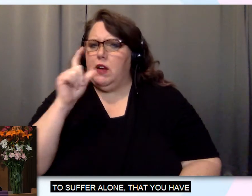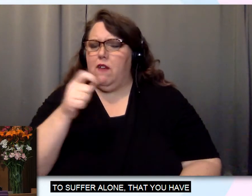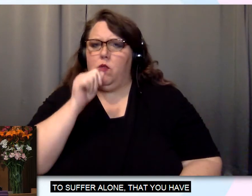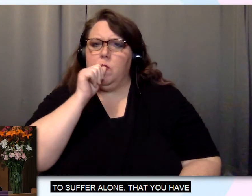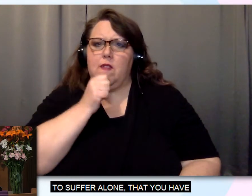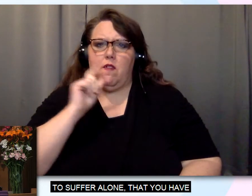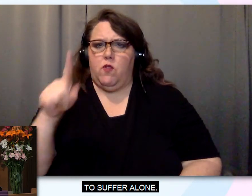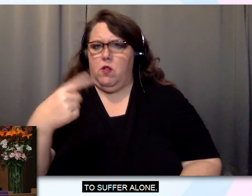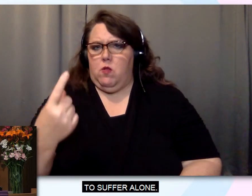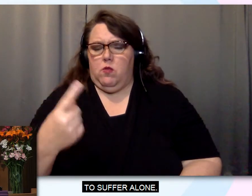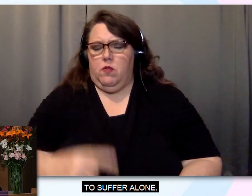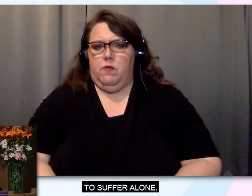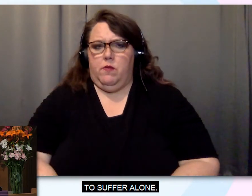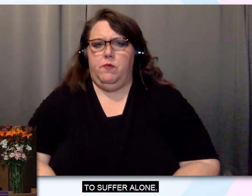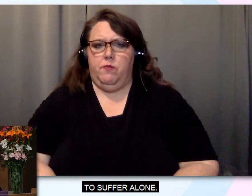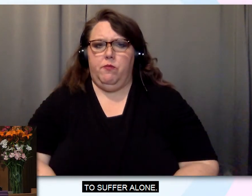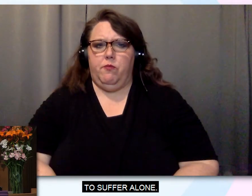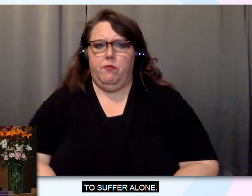alone,